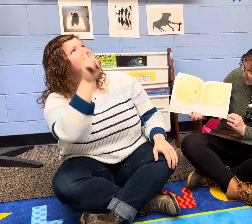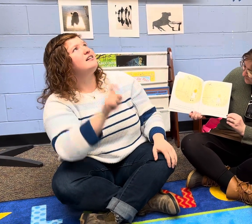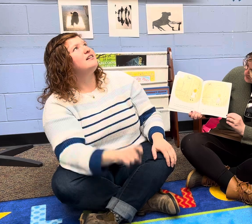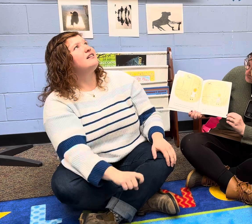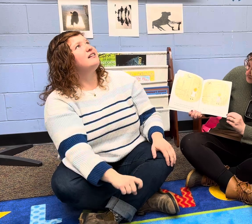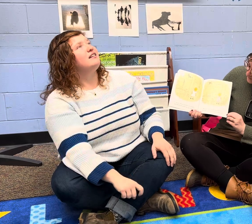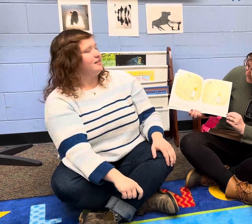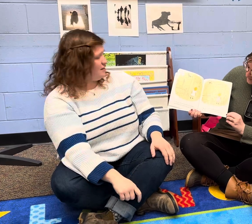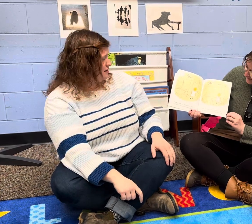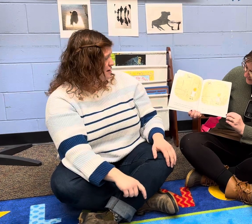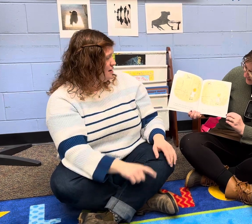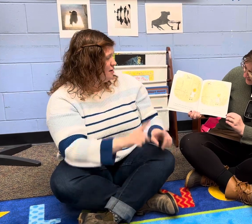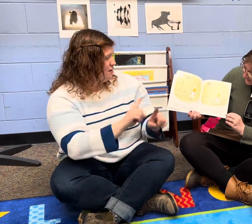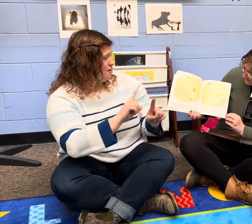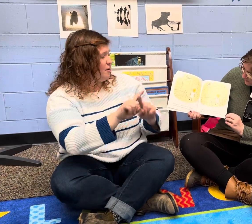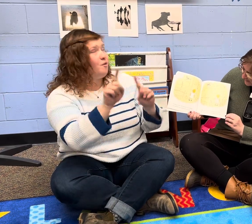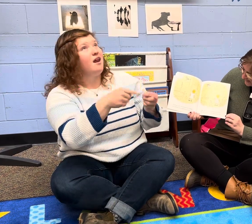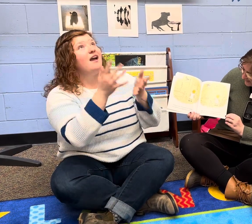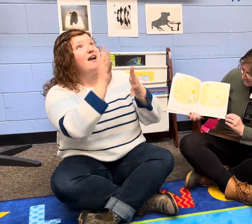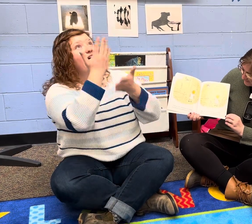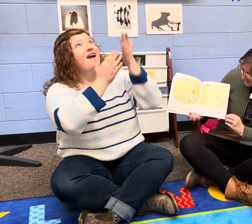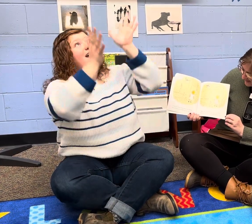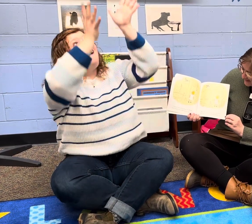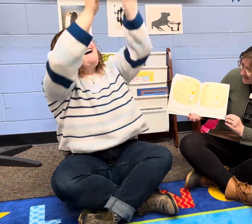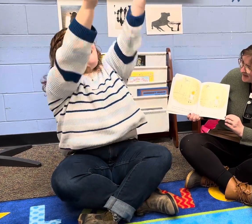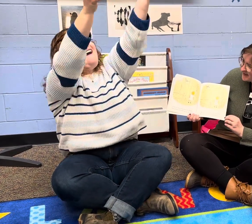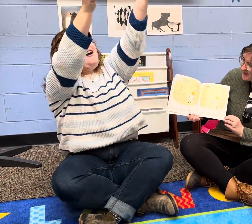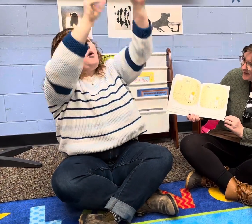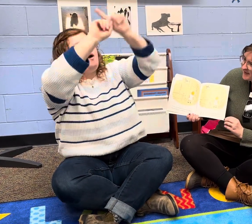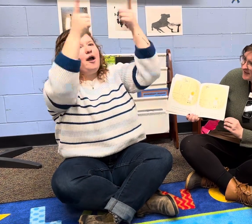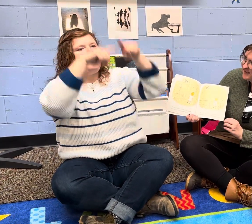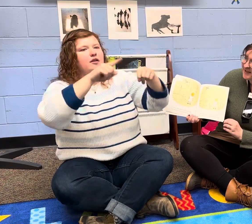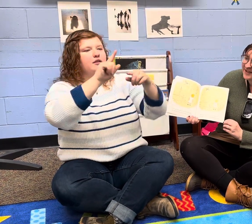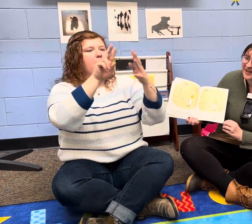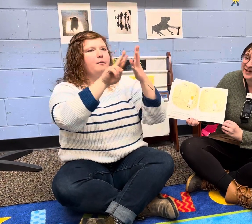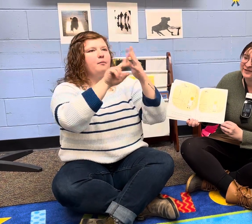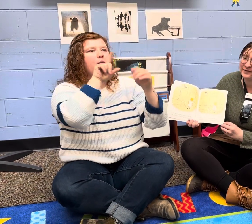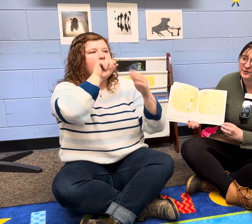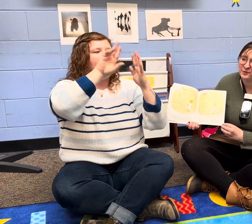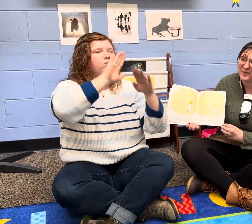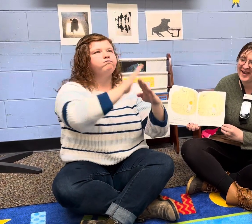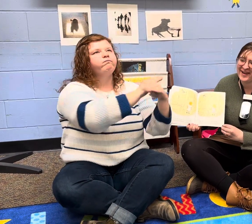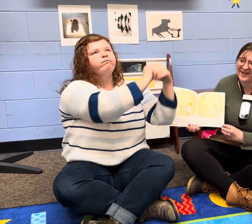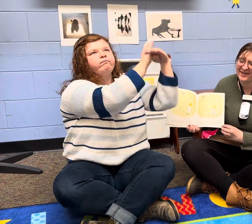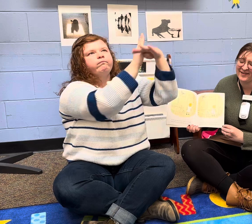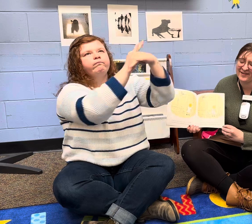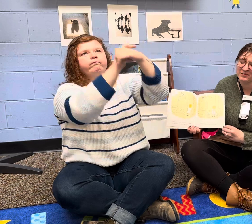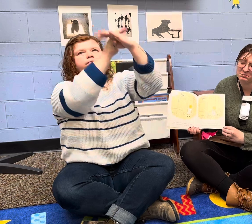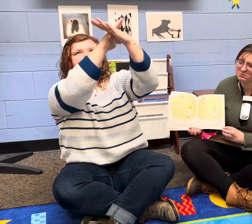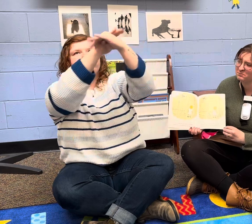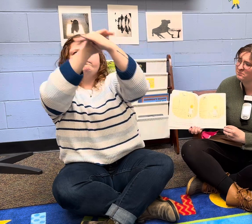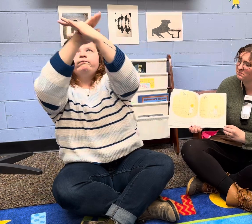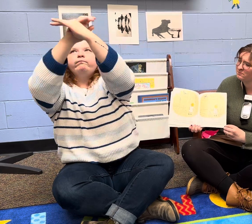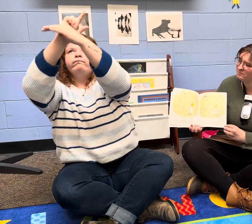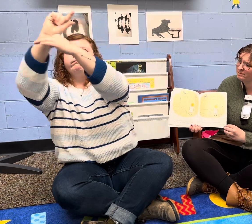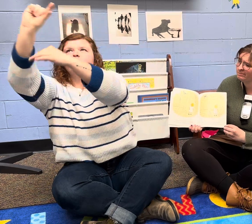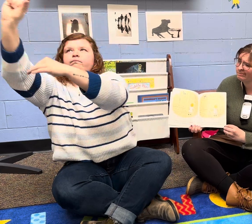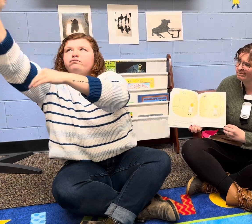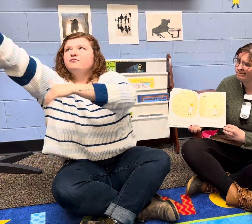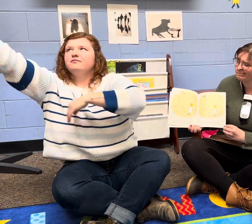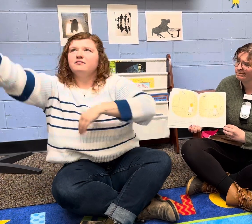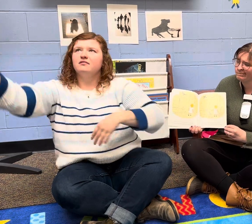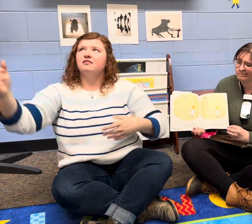said, will you play with me? But when I held up my hands, he flew away.